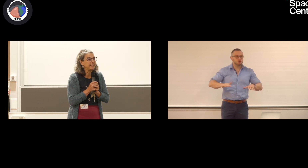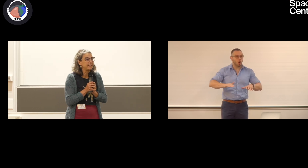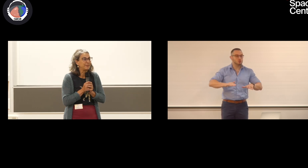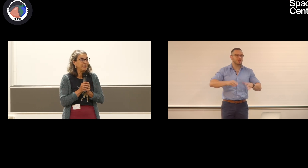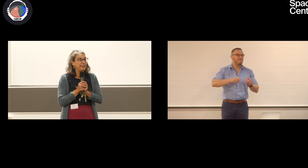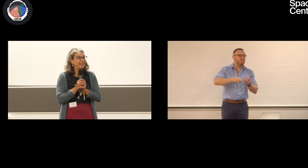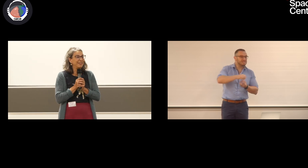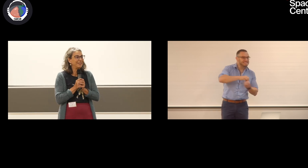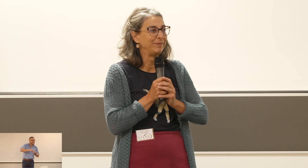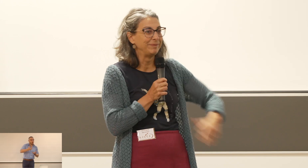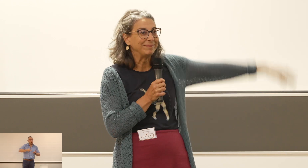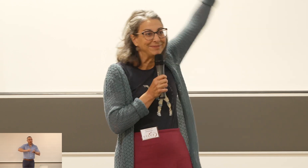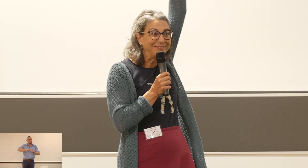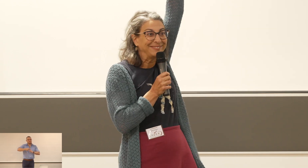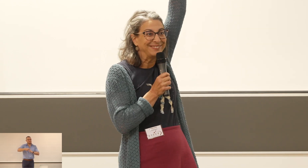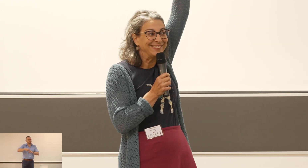physicists, please.